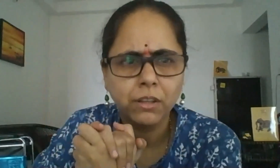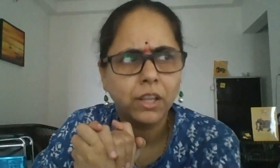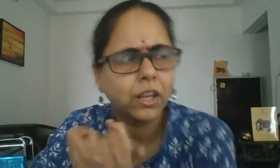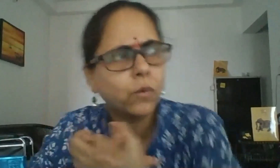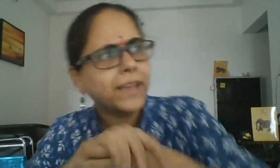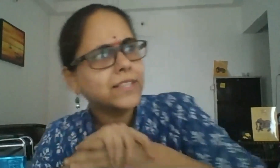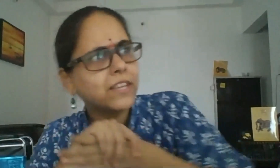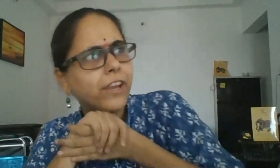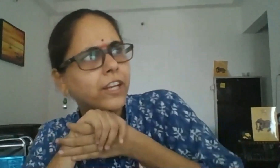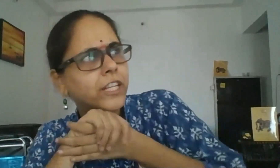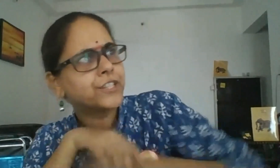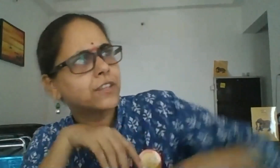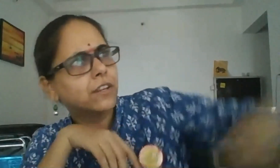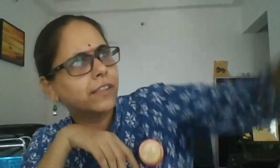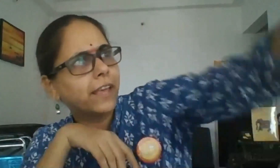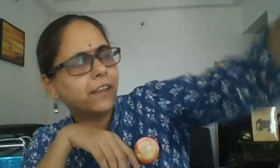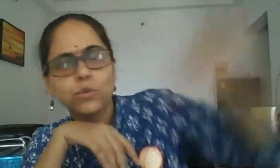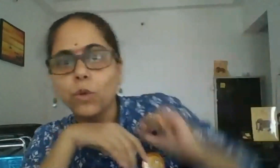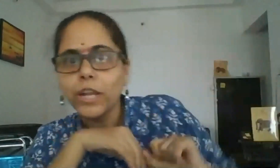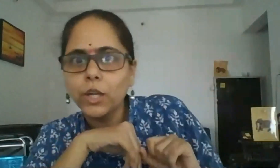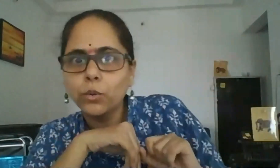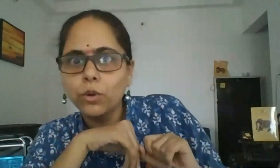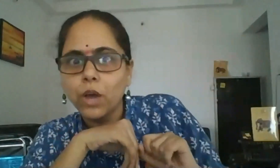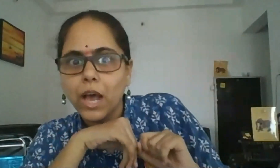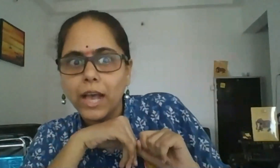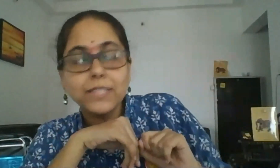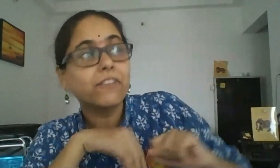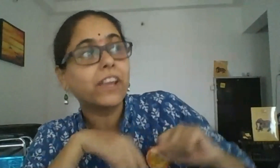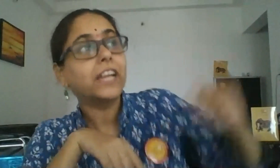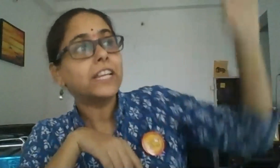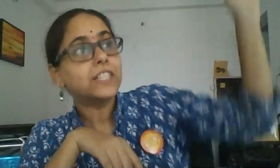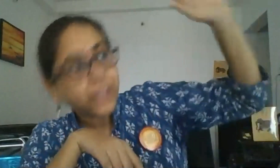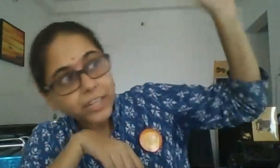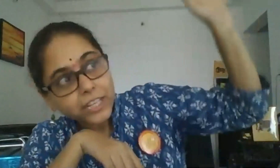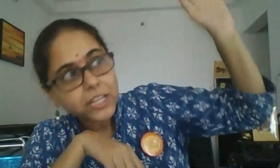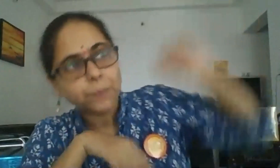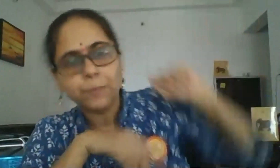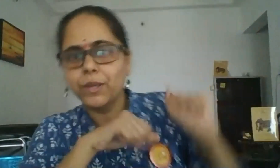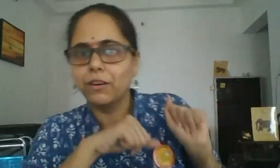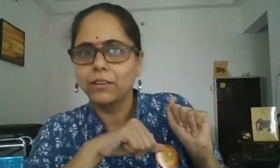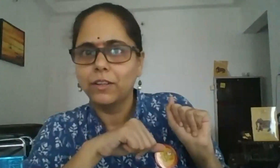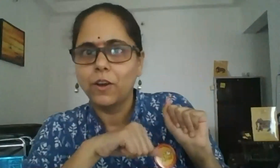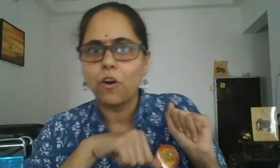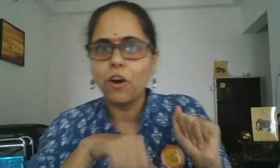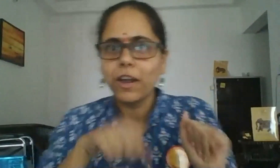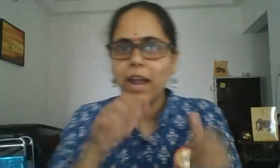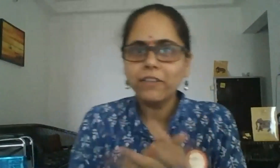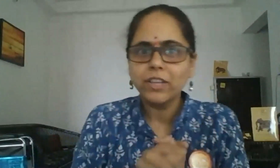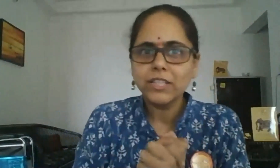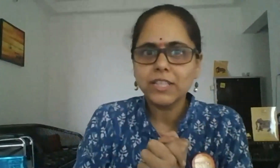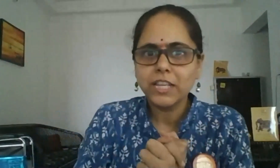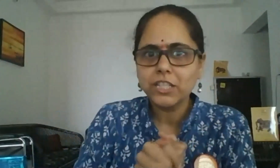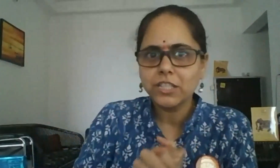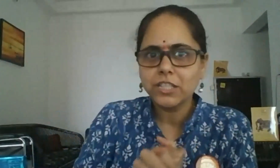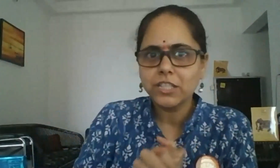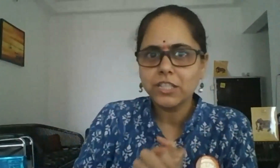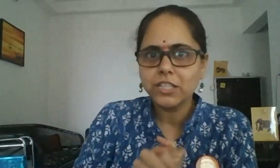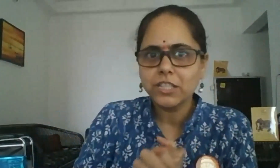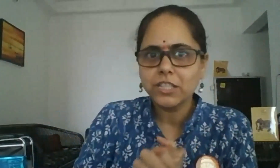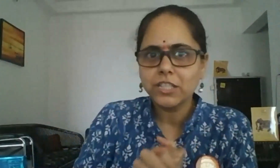Now I see Venkatesh sir there. So what I'll do, I'll say, Venkatesh, Venkatesh, I'm here. Or I will see there. So I'll